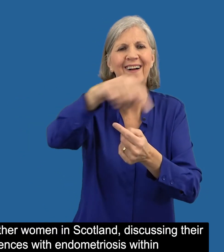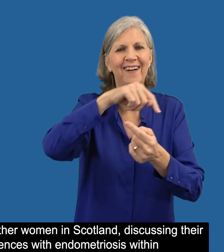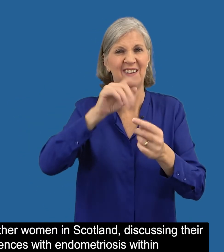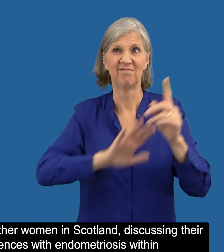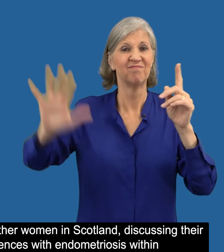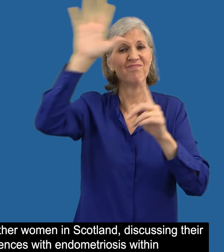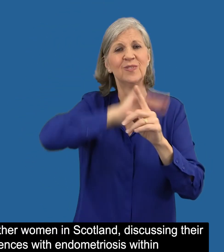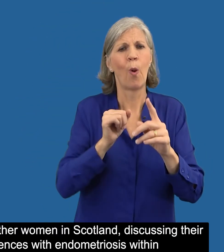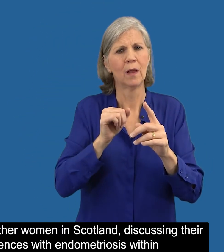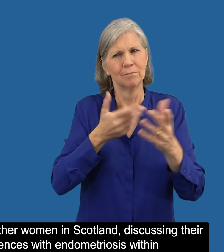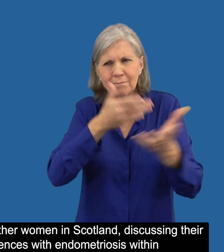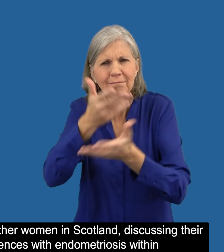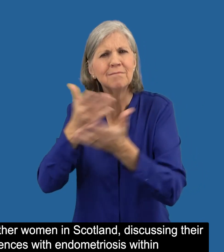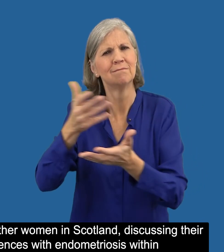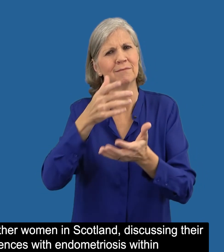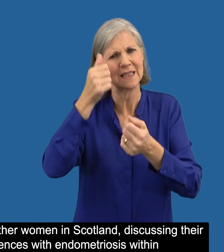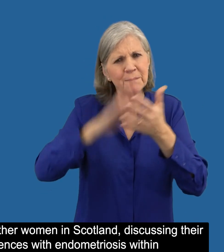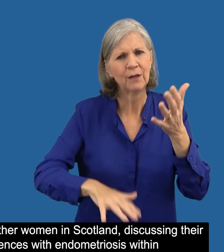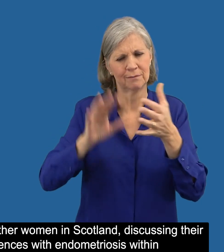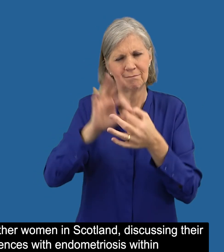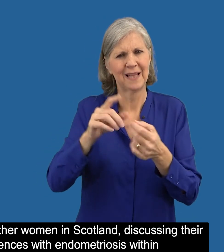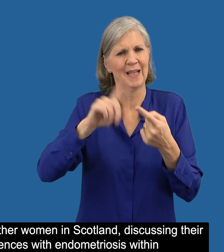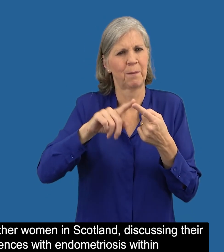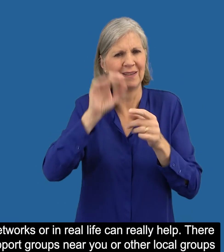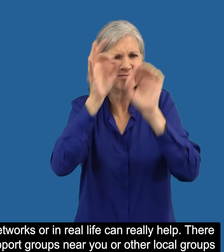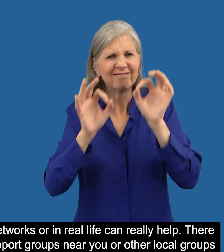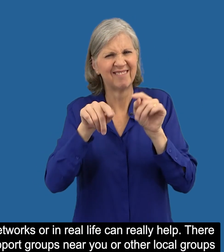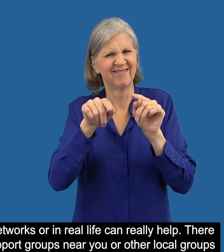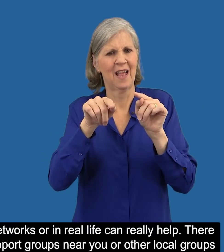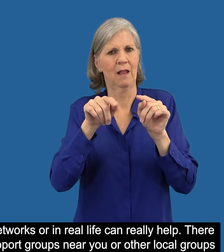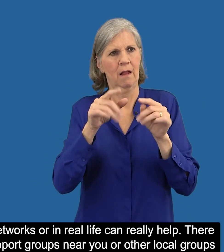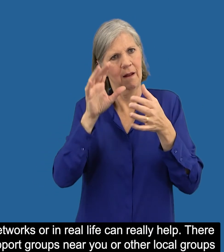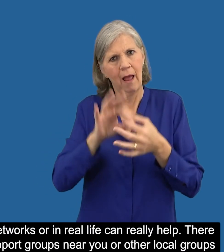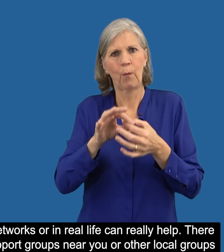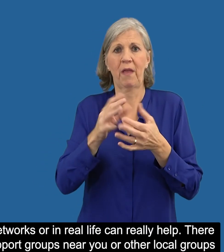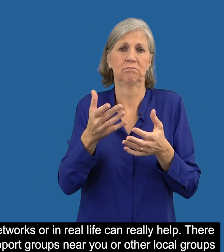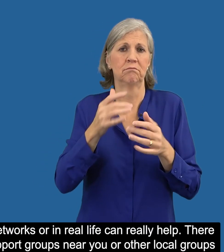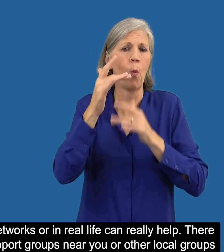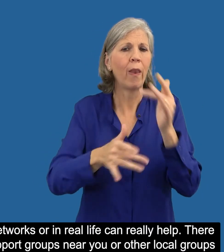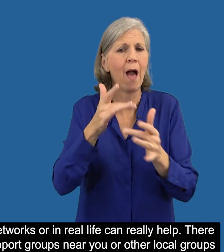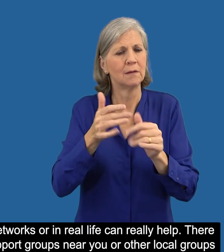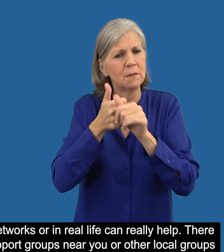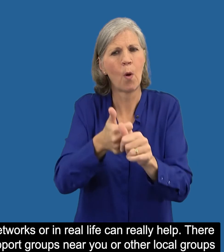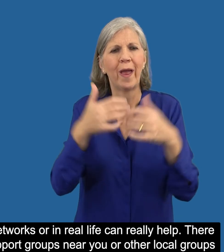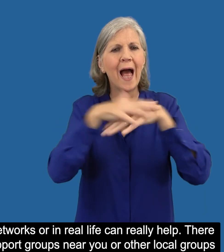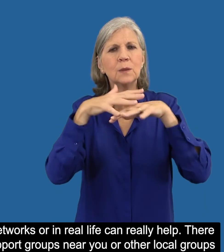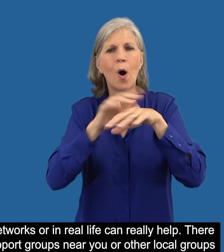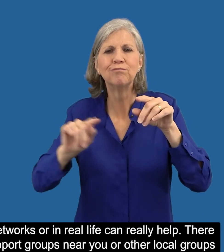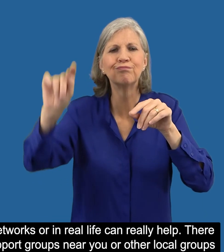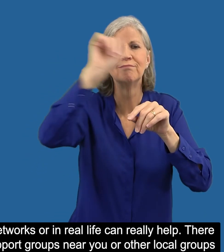Hearing from other women in Scotland, discussing their experiences with endometriosis within online support networks or in real life